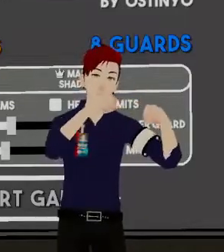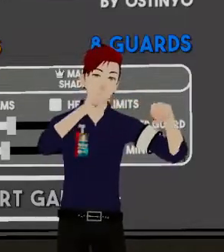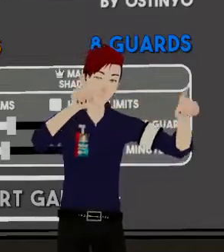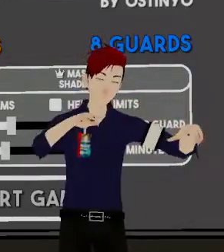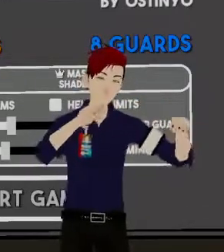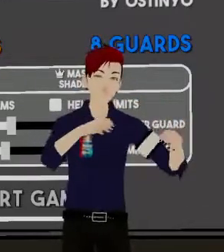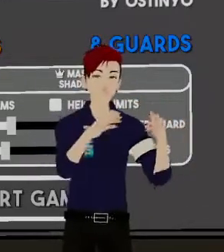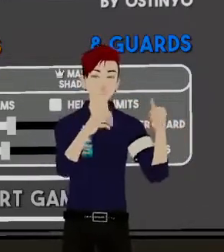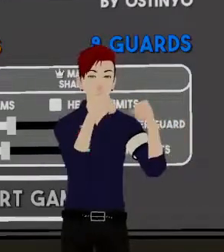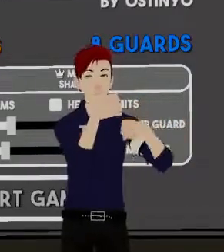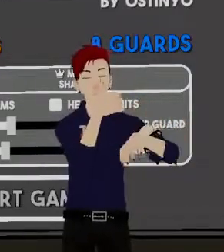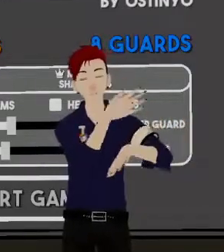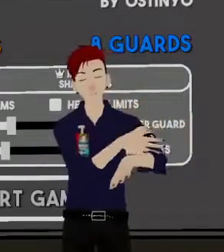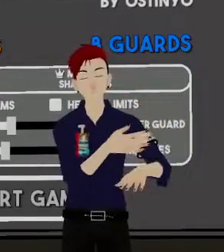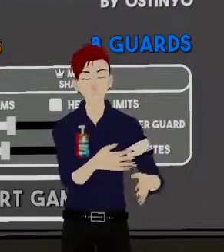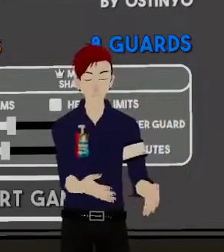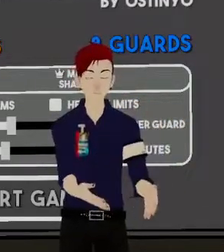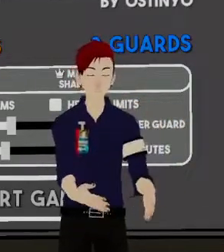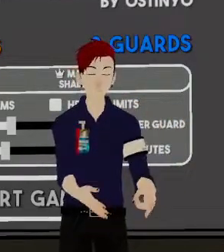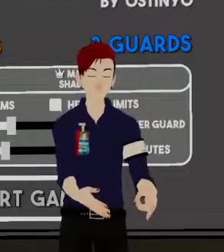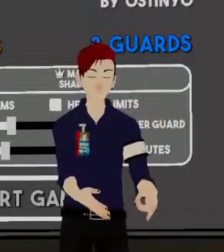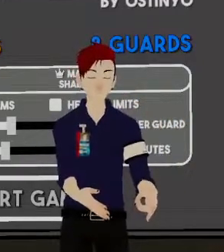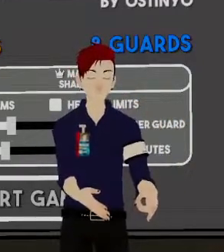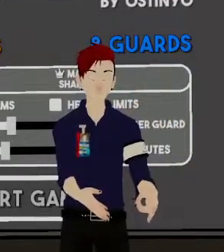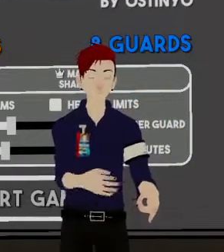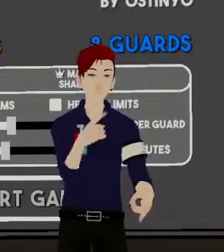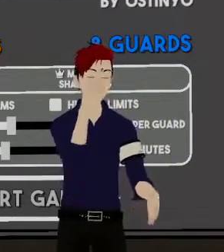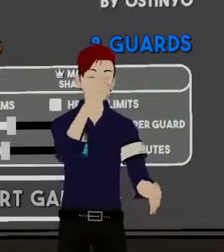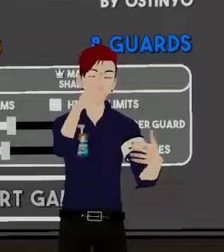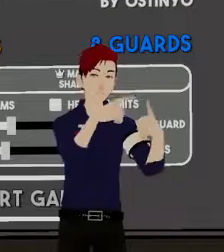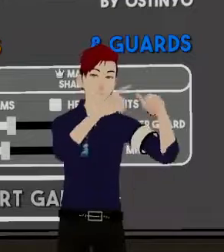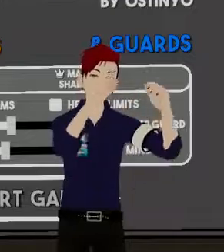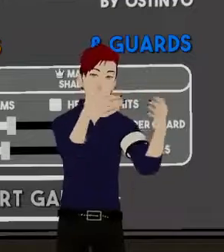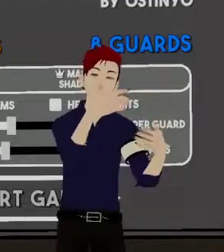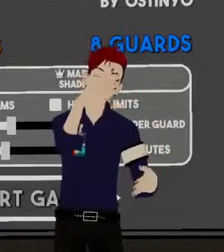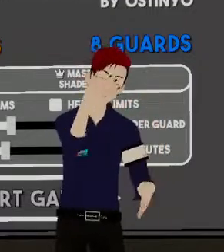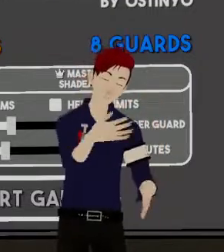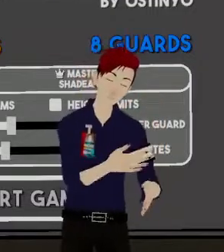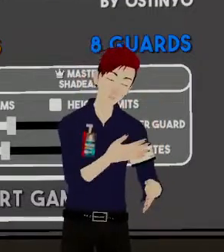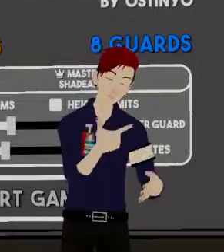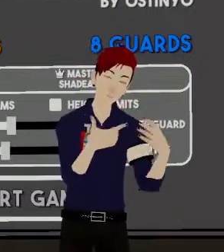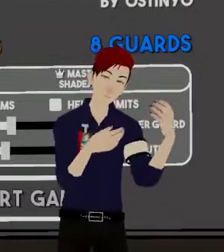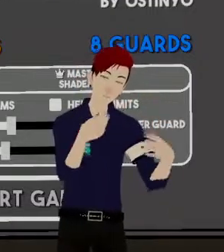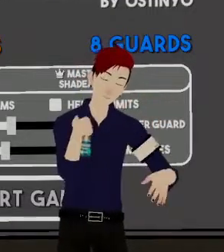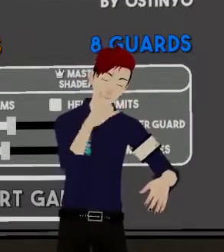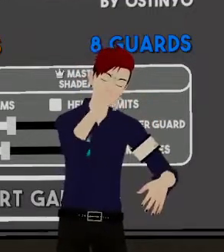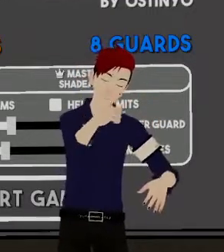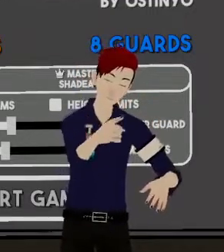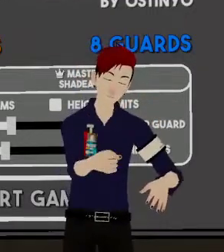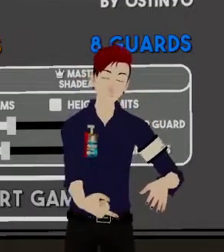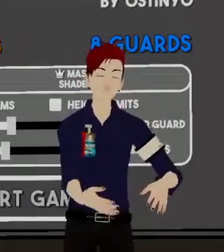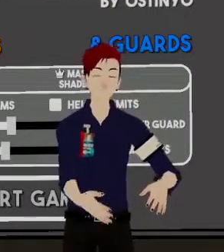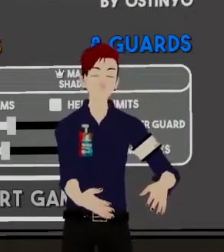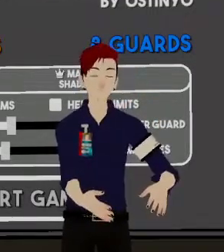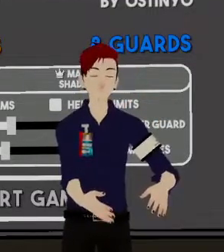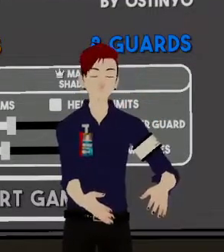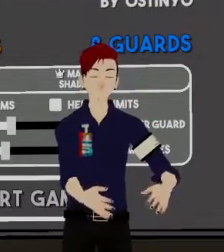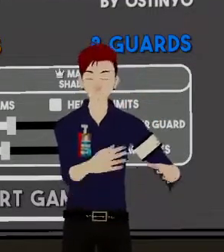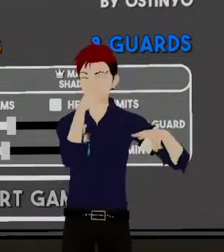you do it, the more you'll learn. So if this is your first class, welcome. We're excited to have you. And